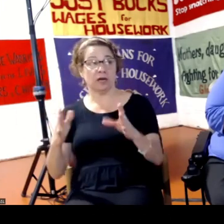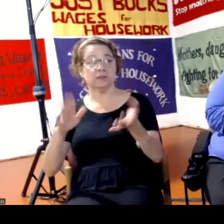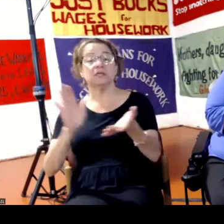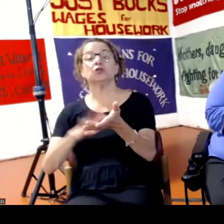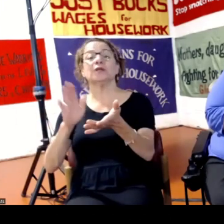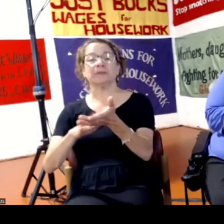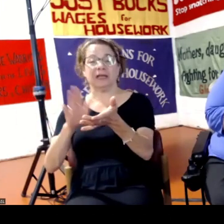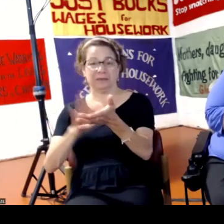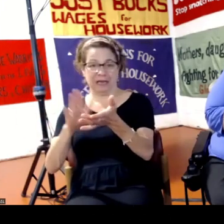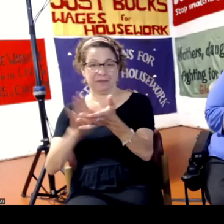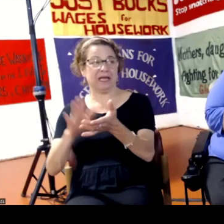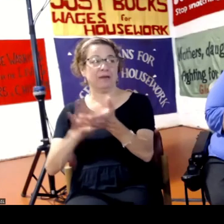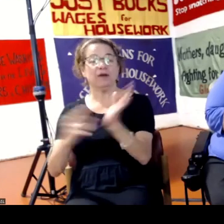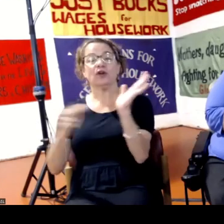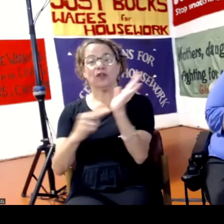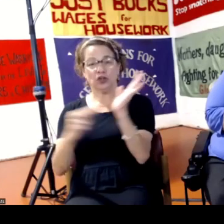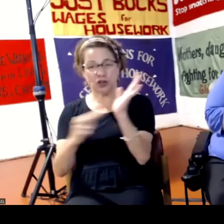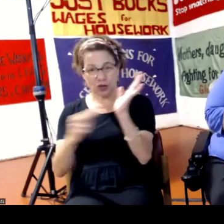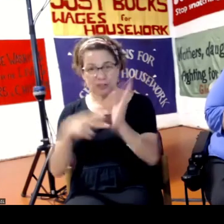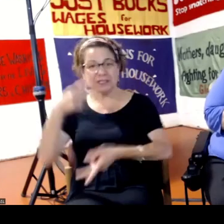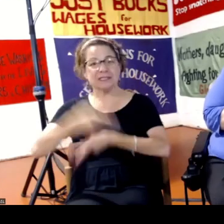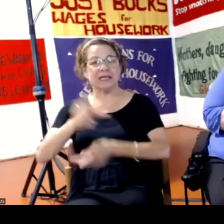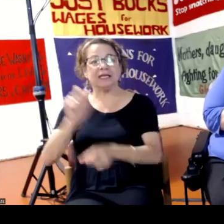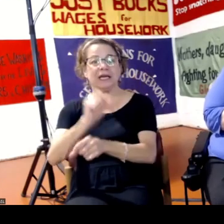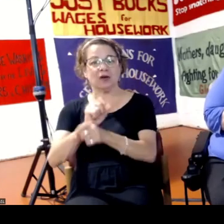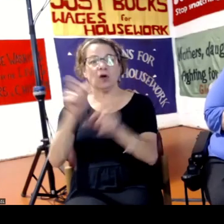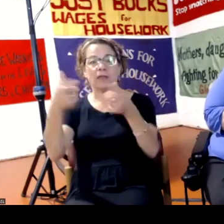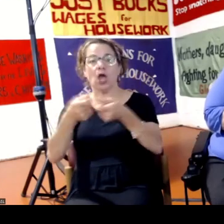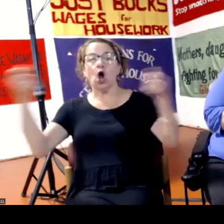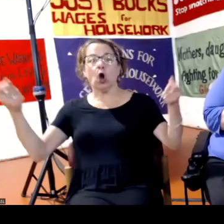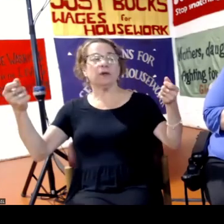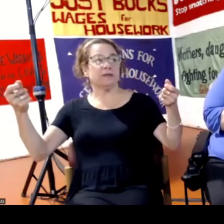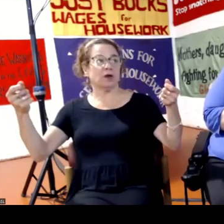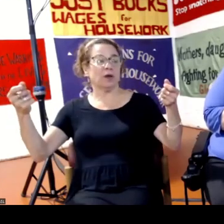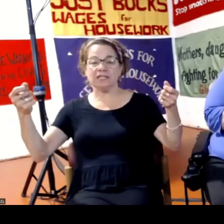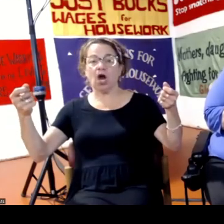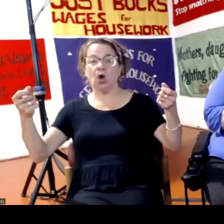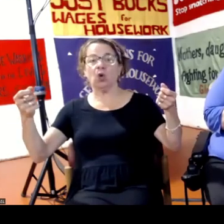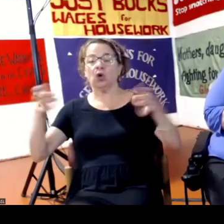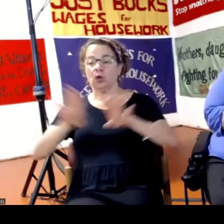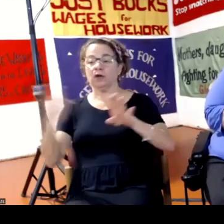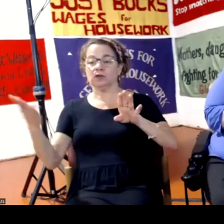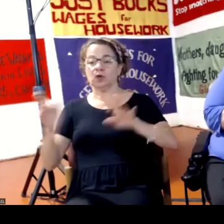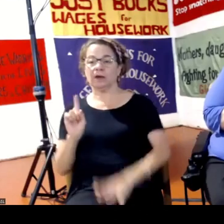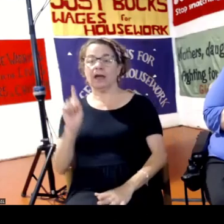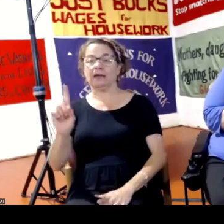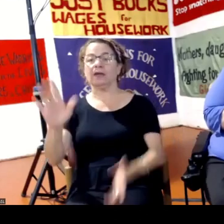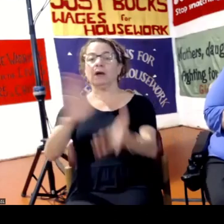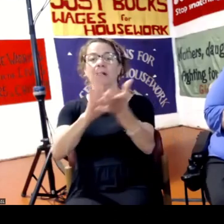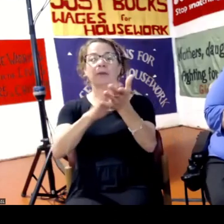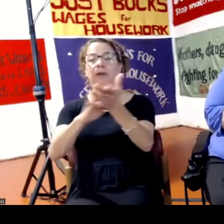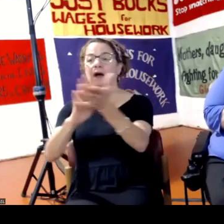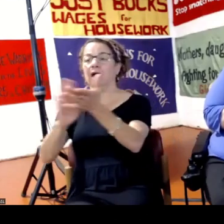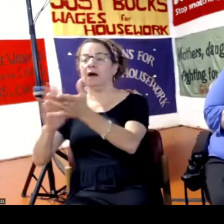clap for the nurses and the care workers. Even the Prime Minister, whose life they saved. I'm not